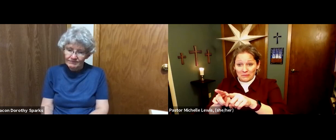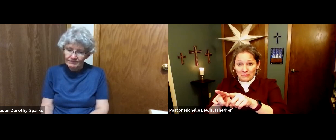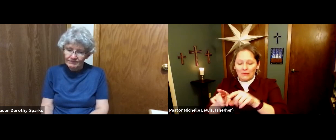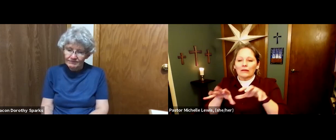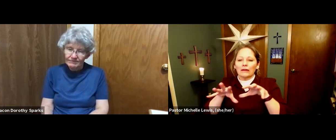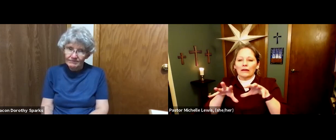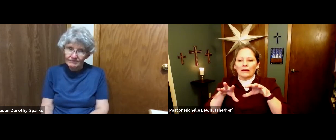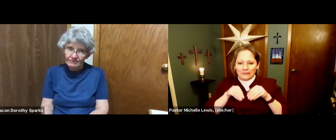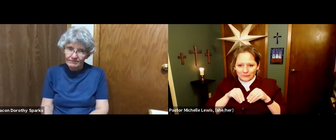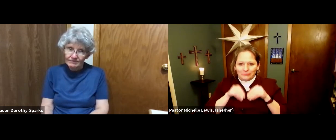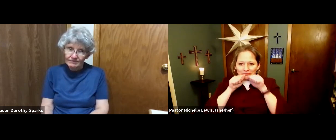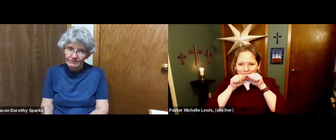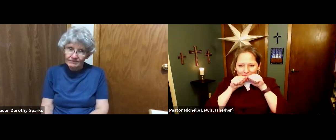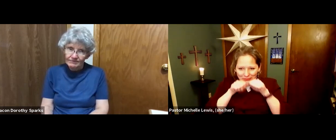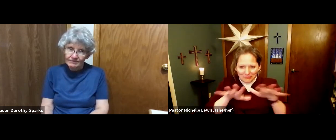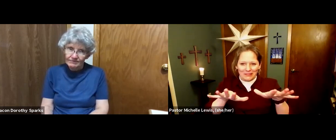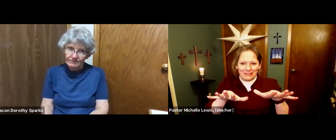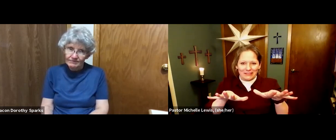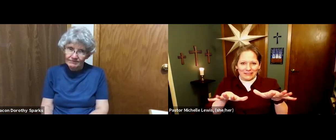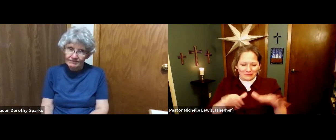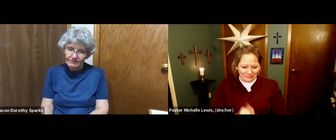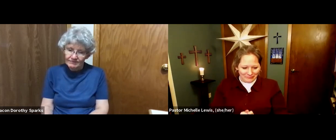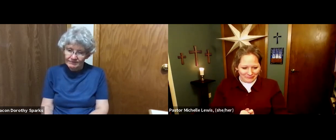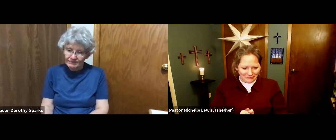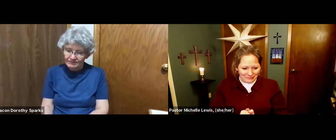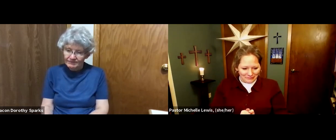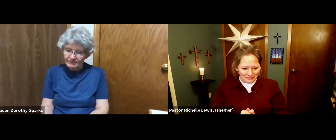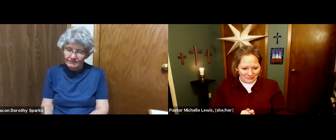As you go, receive this blessing.